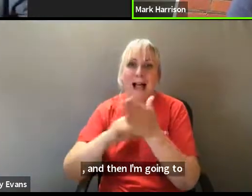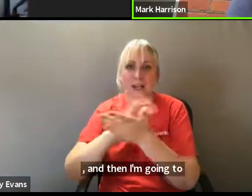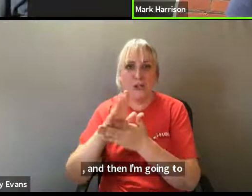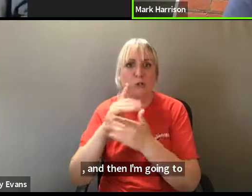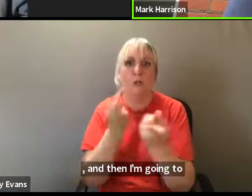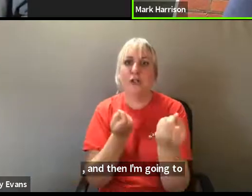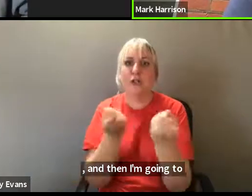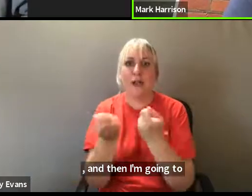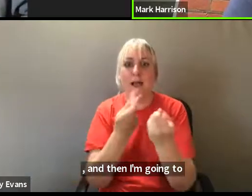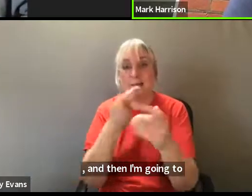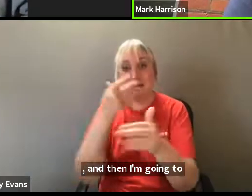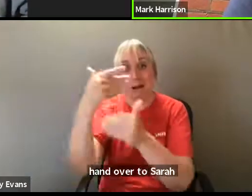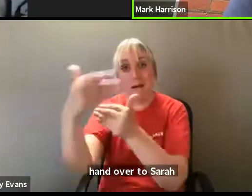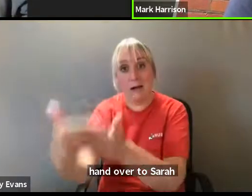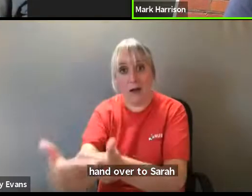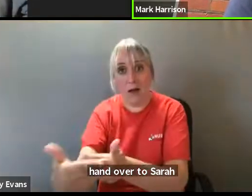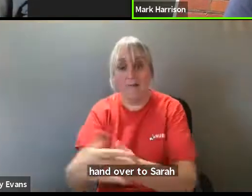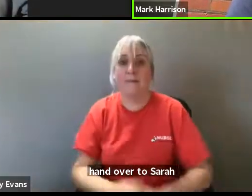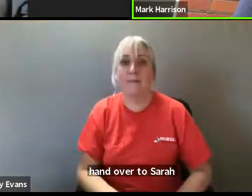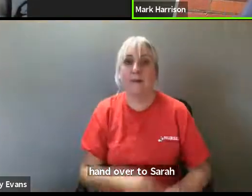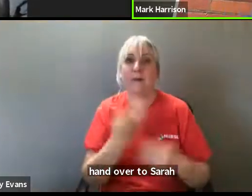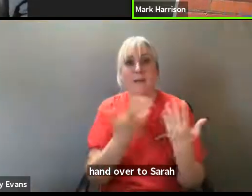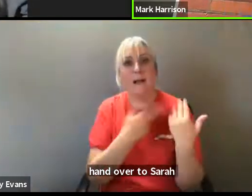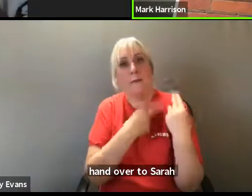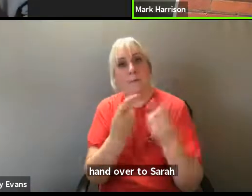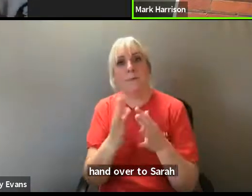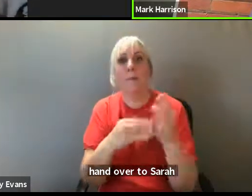of tonight's proceedings. So over to you, Bob.